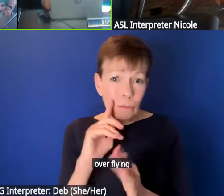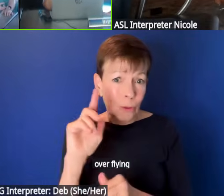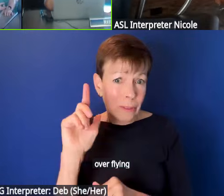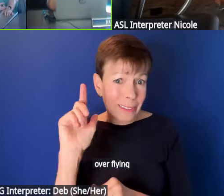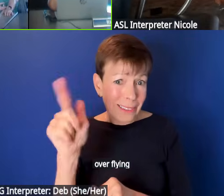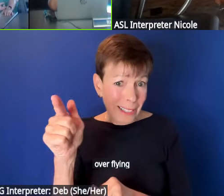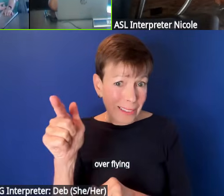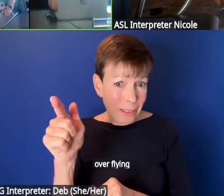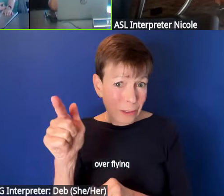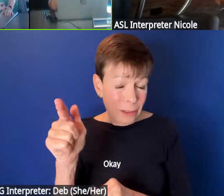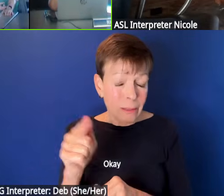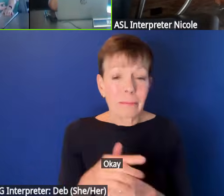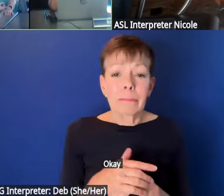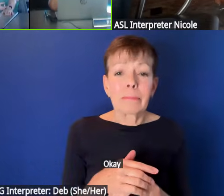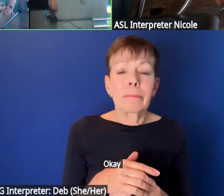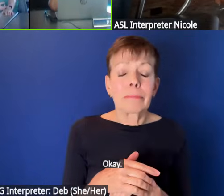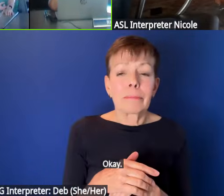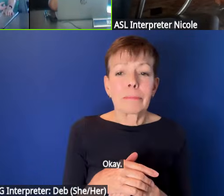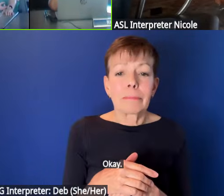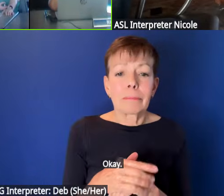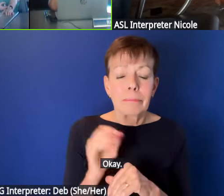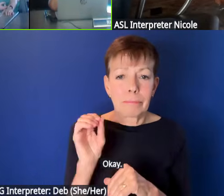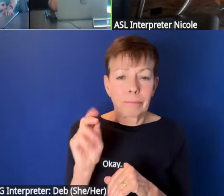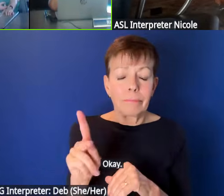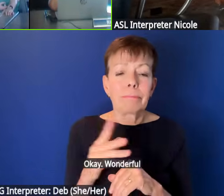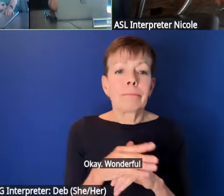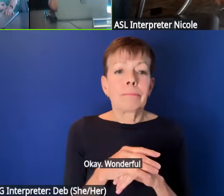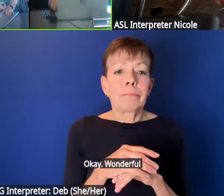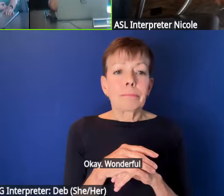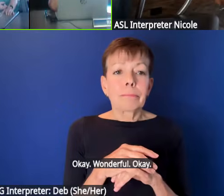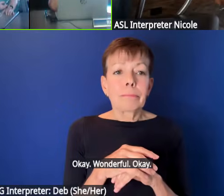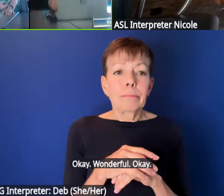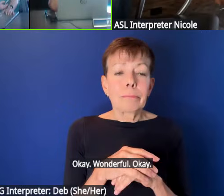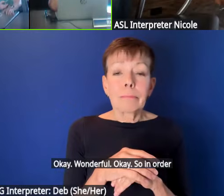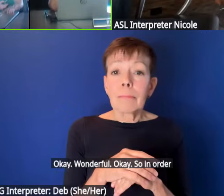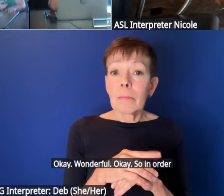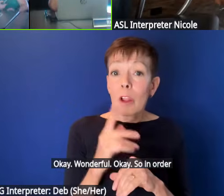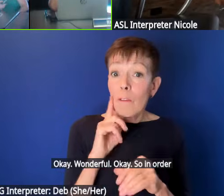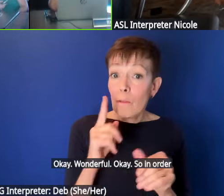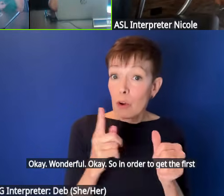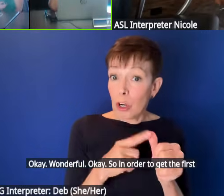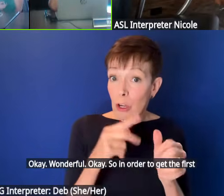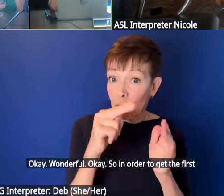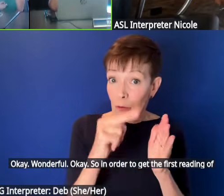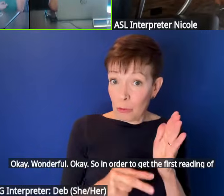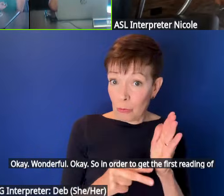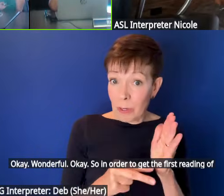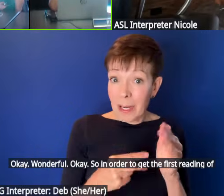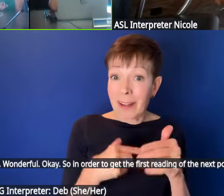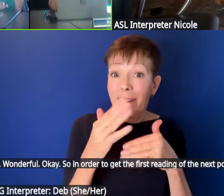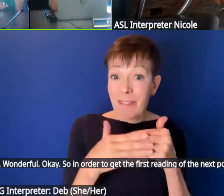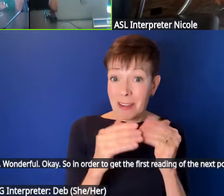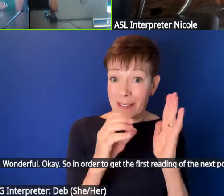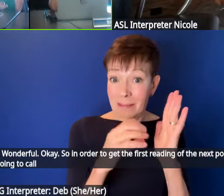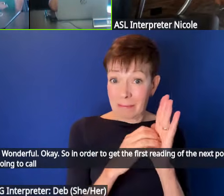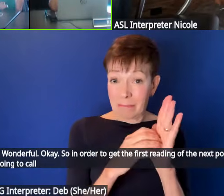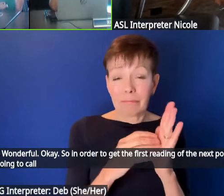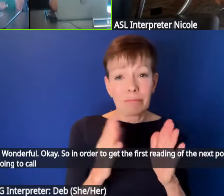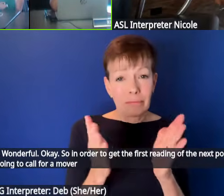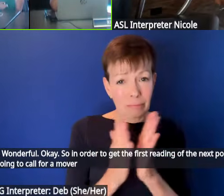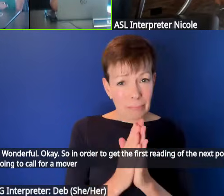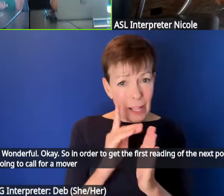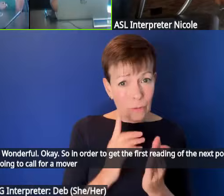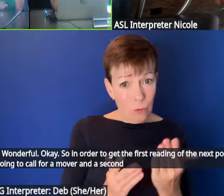Okay, or to put it on the floor. Wonderful, okay. So in order to do the first reading of the next portion, I'm gonna call for a mover and a